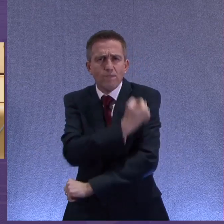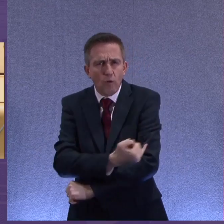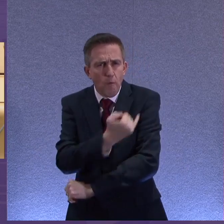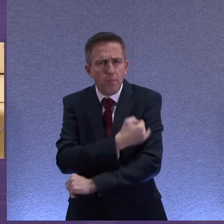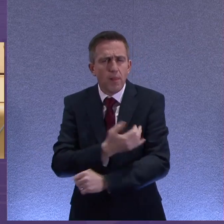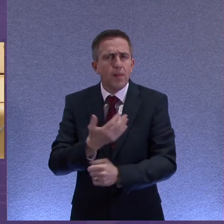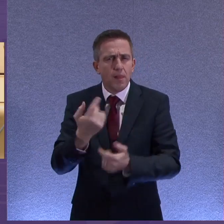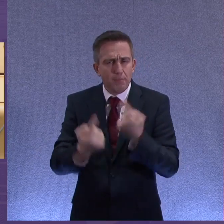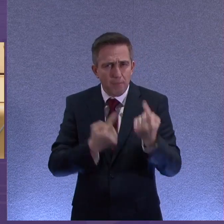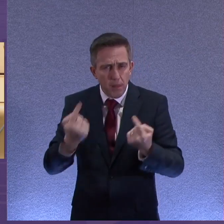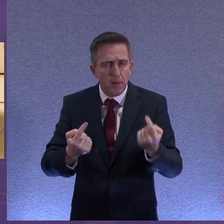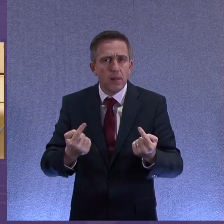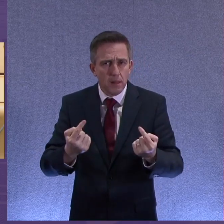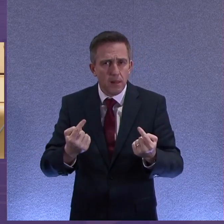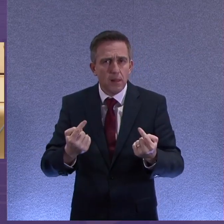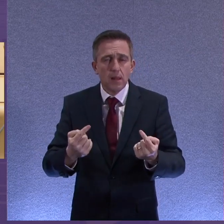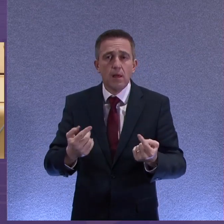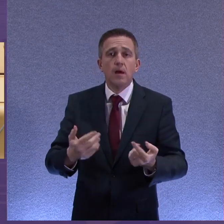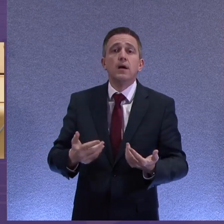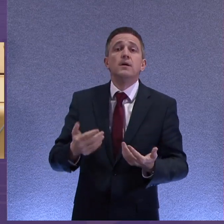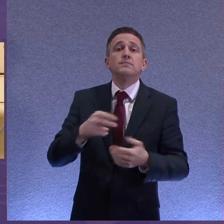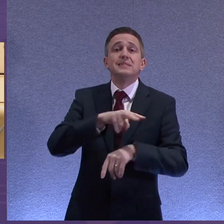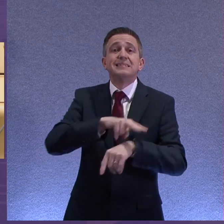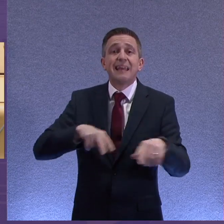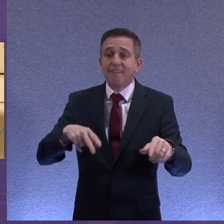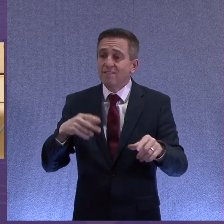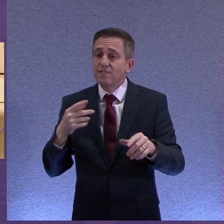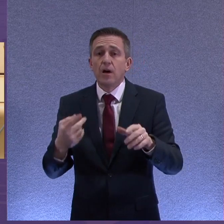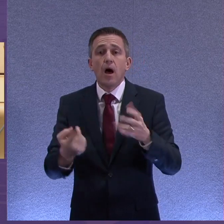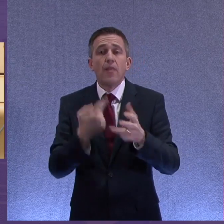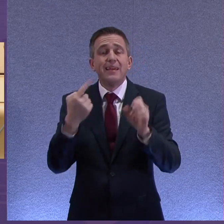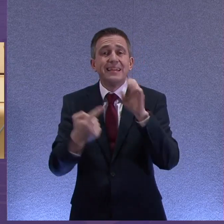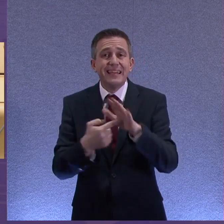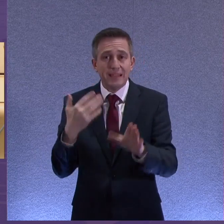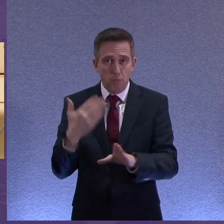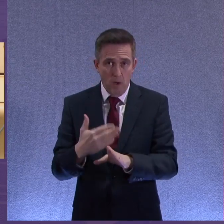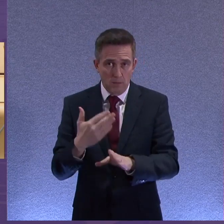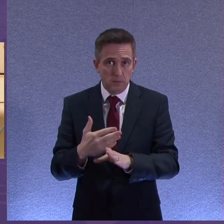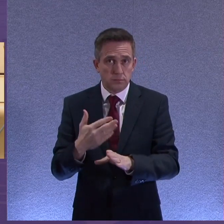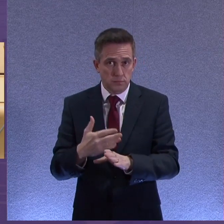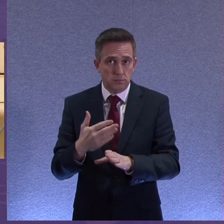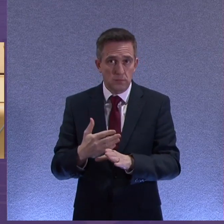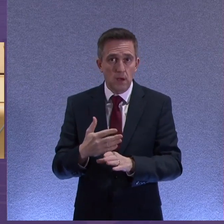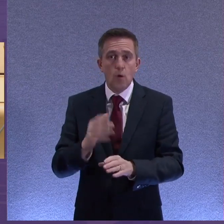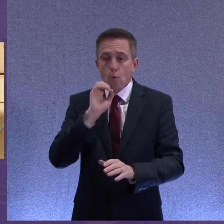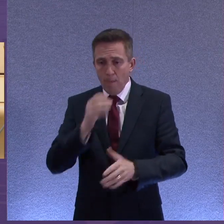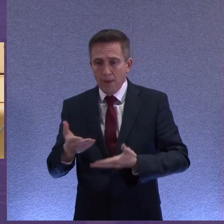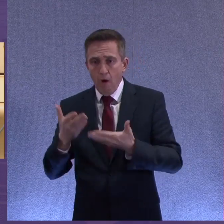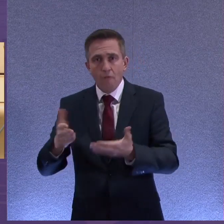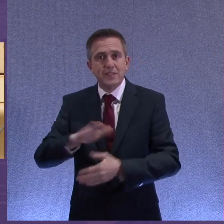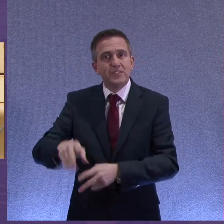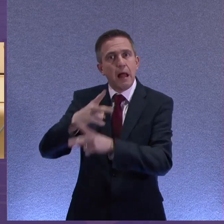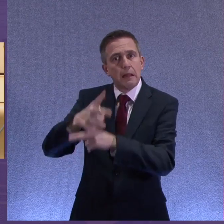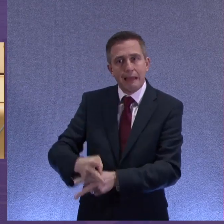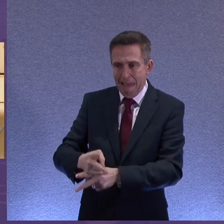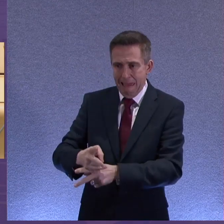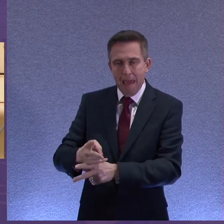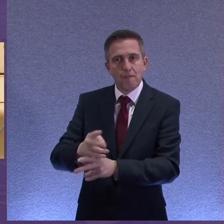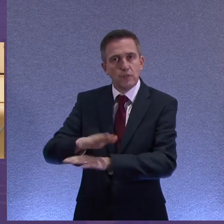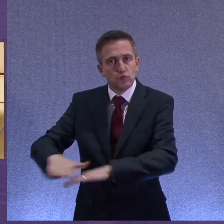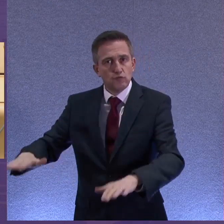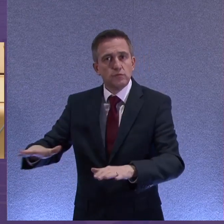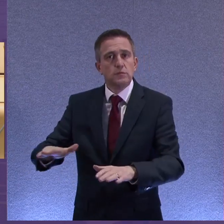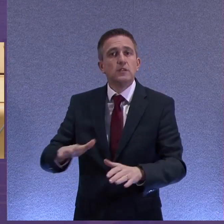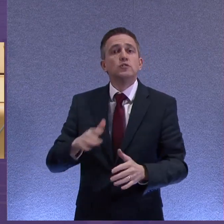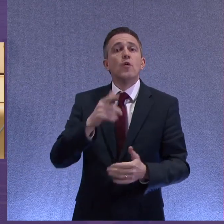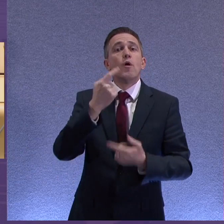circumstances. Frontline social care workers are key workers who will have access to childcare if necessary to carry out their